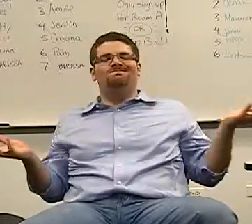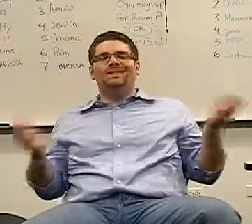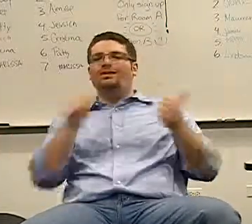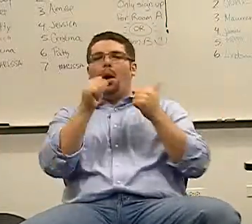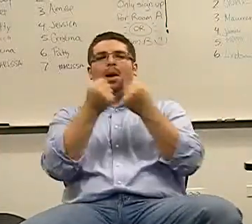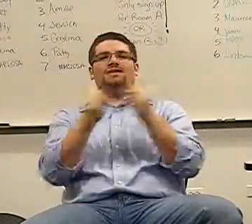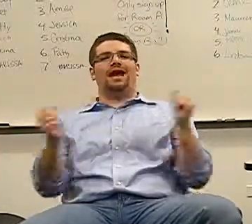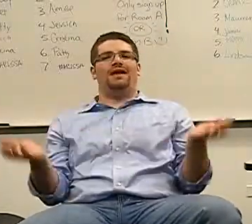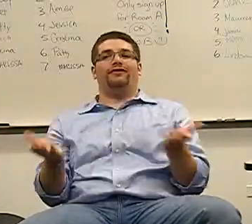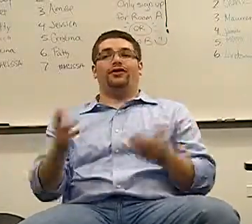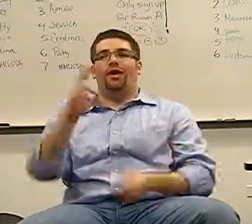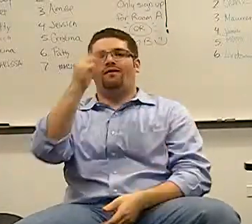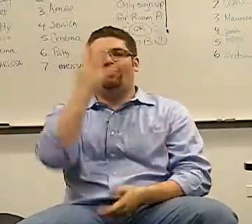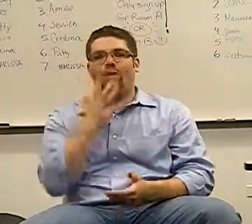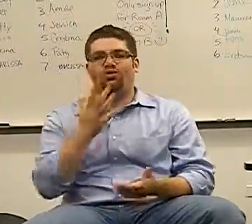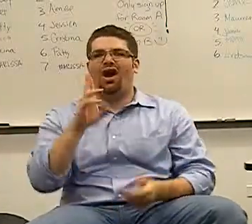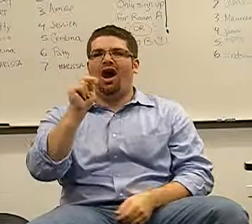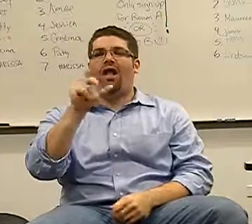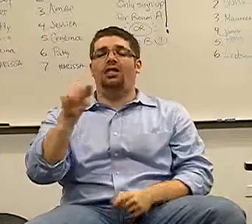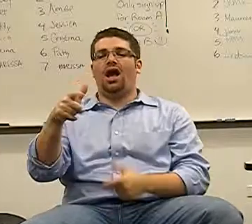Stay with your family or your group.